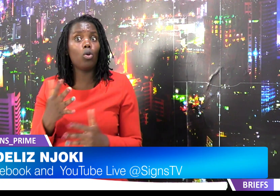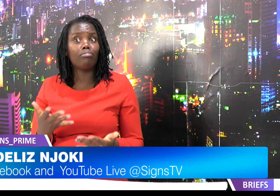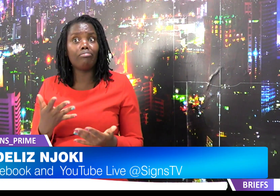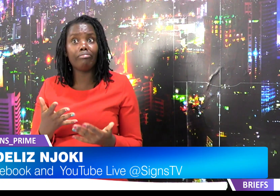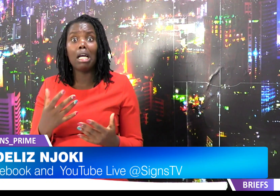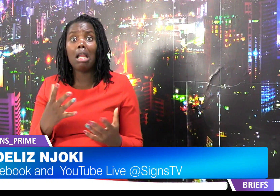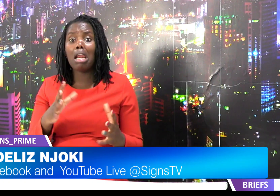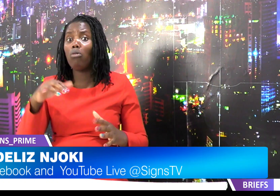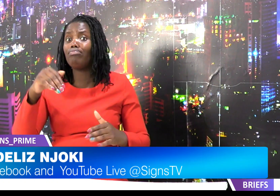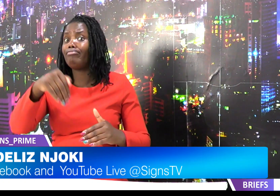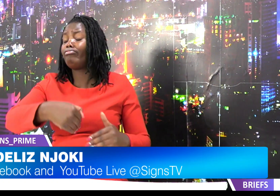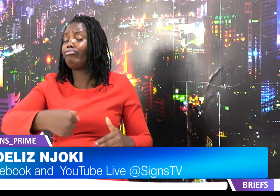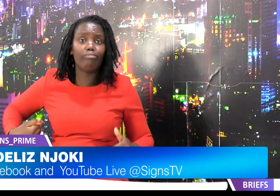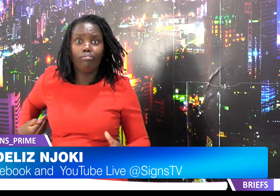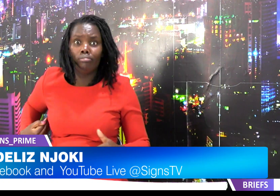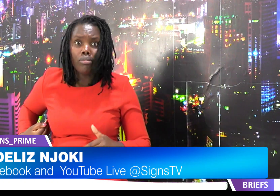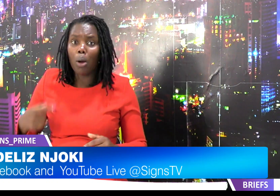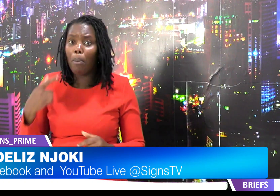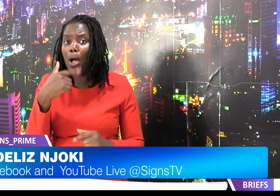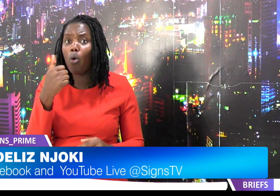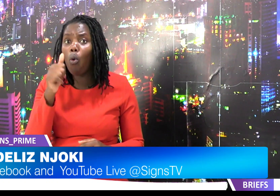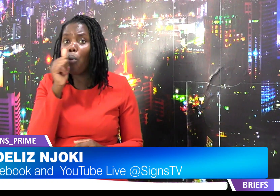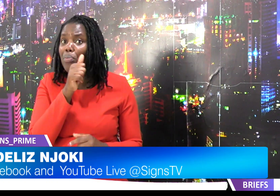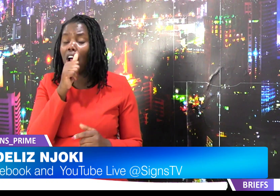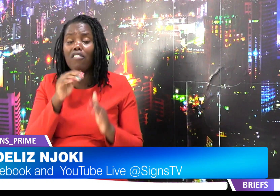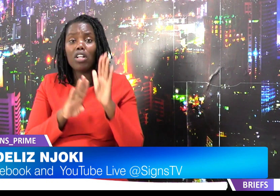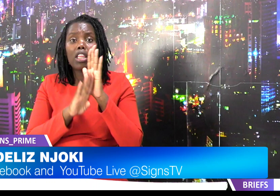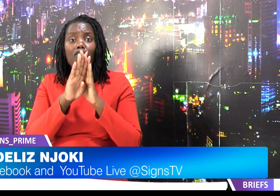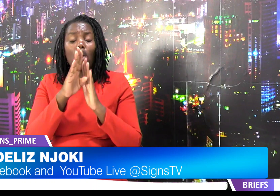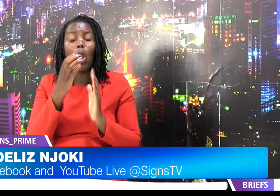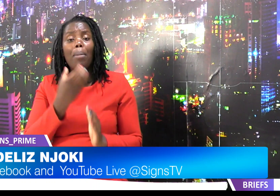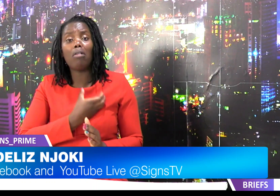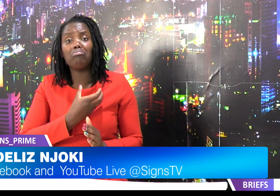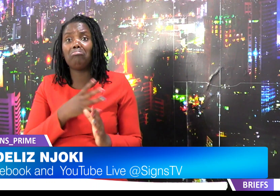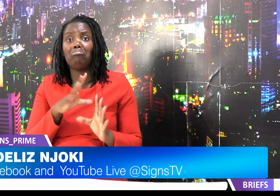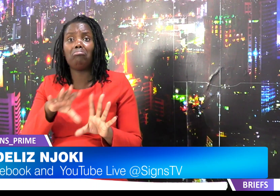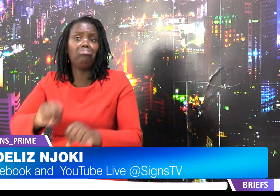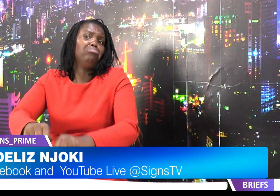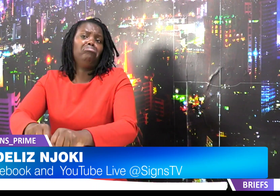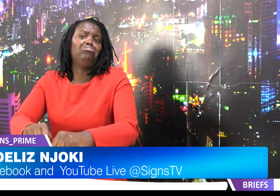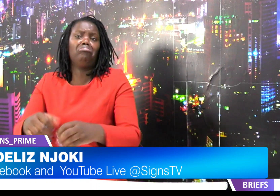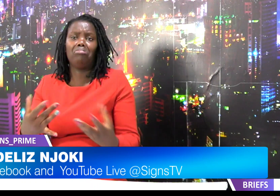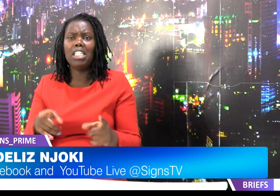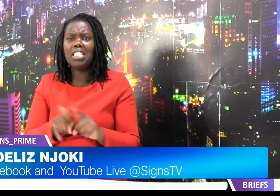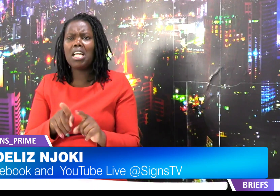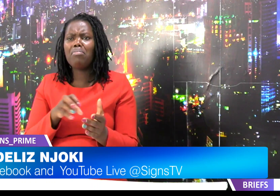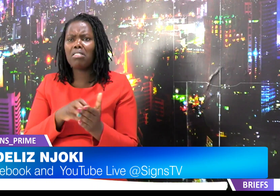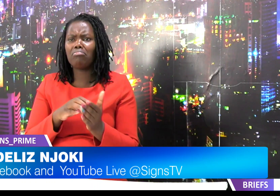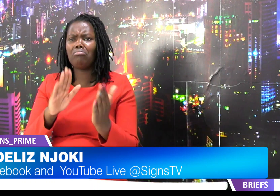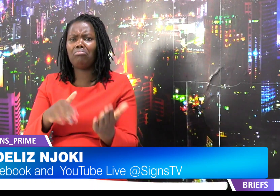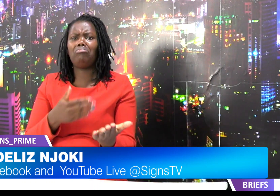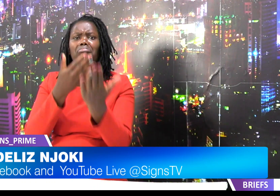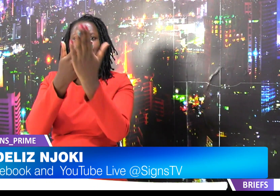markets, value at 2 billion shillings, have been allegedly grabbed by a